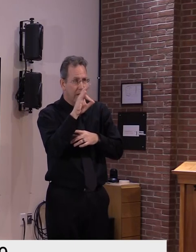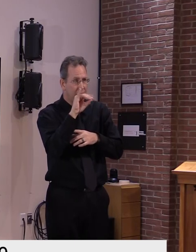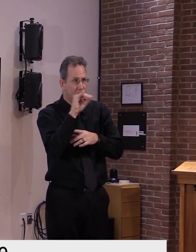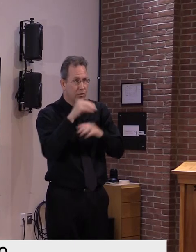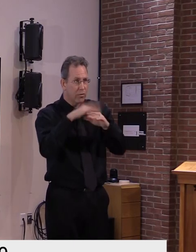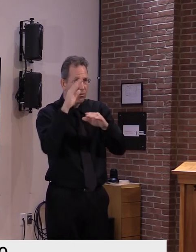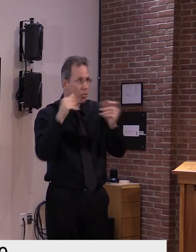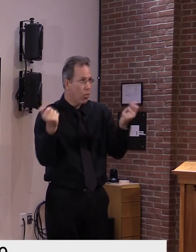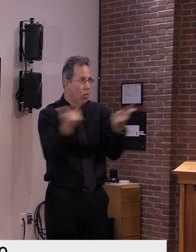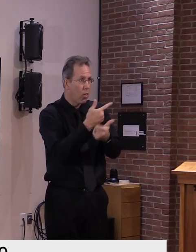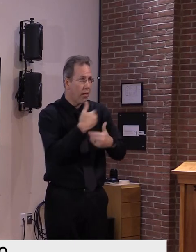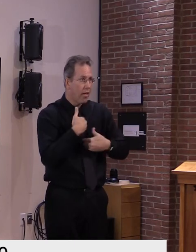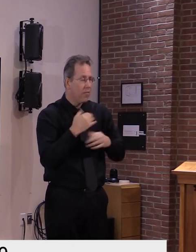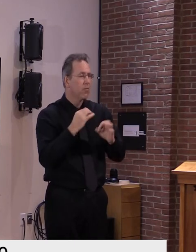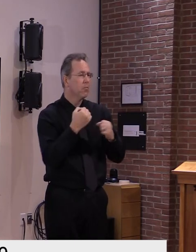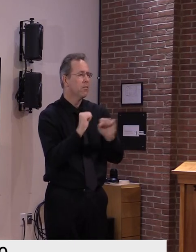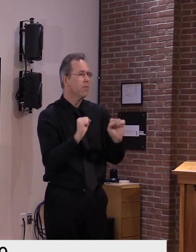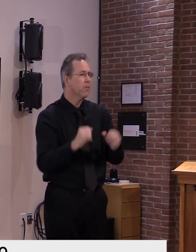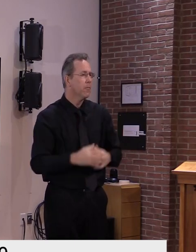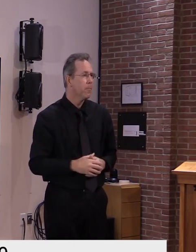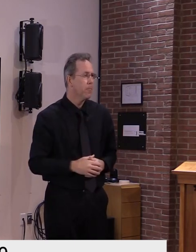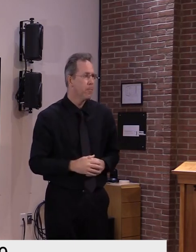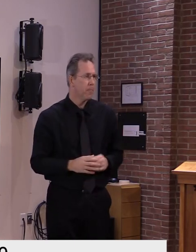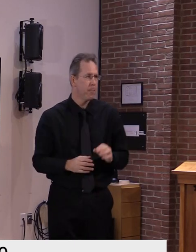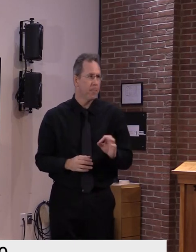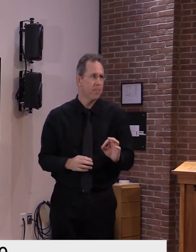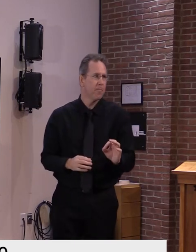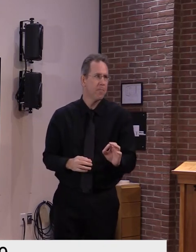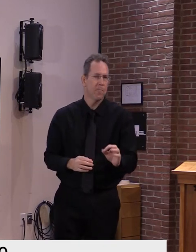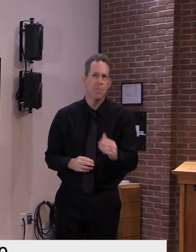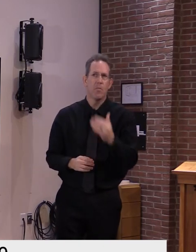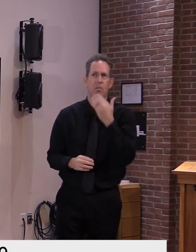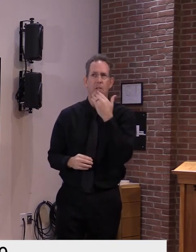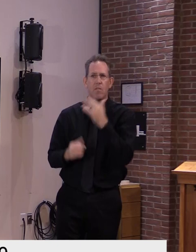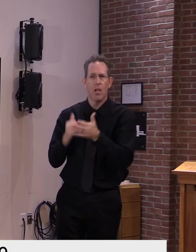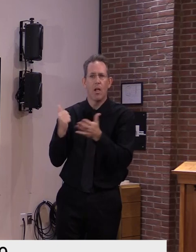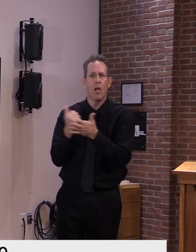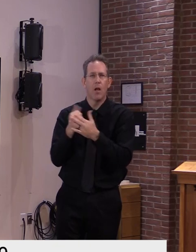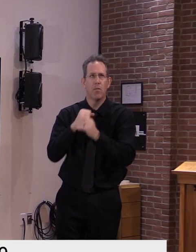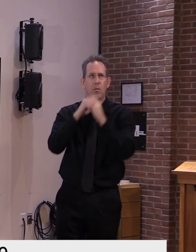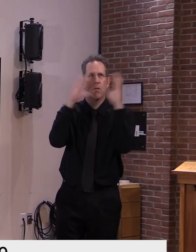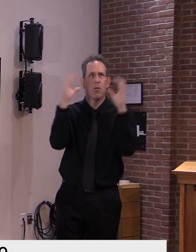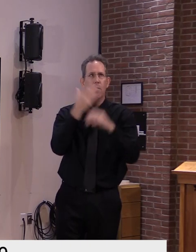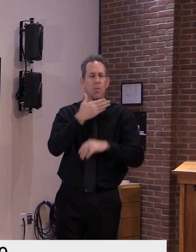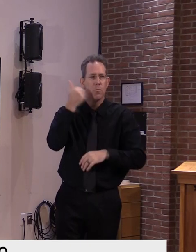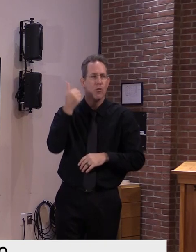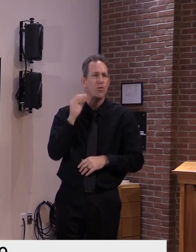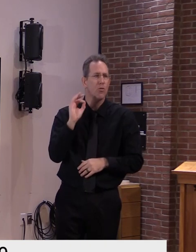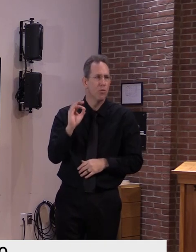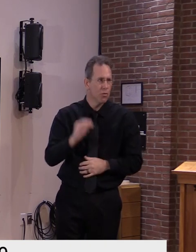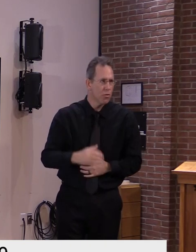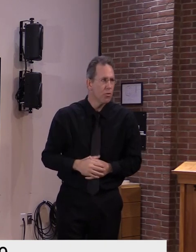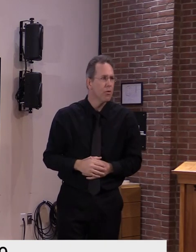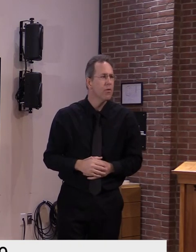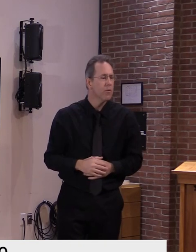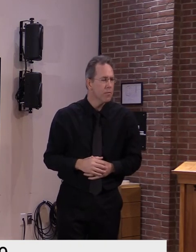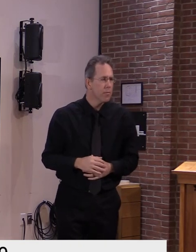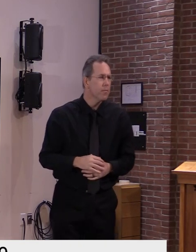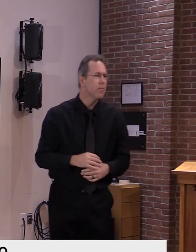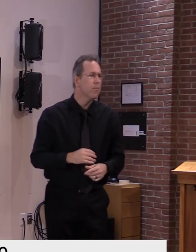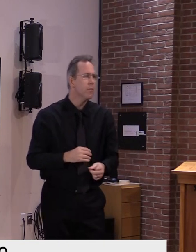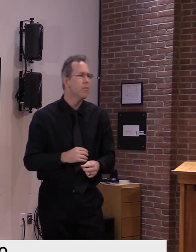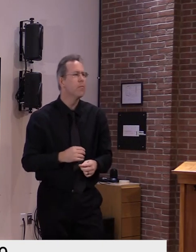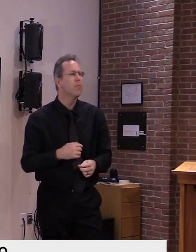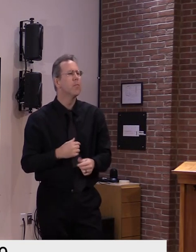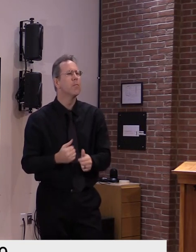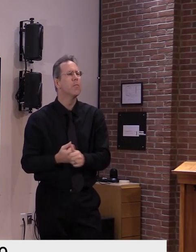That's a very helpful explanation. One other question I'd like to ask is if there was any other update as far as testing and